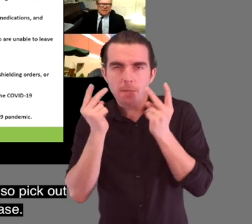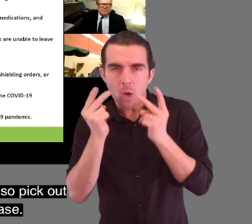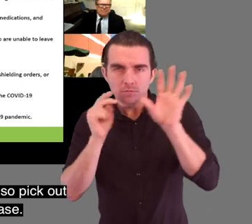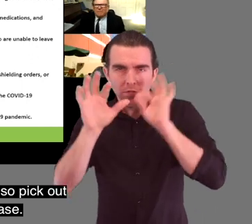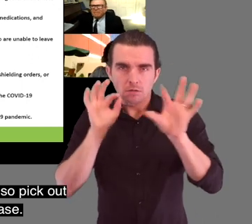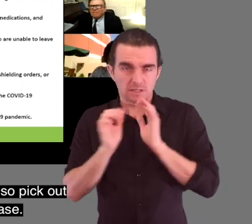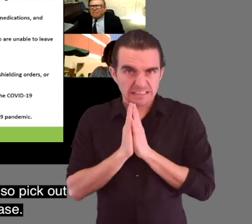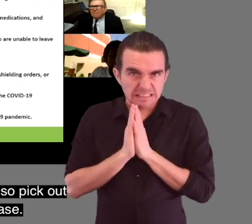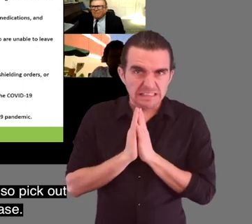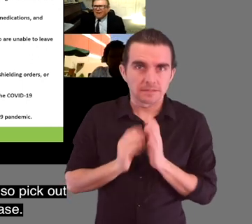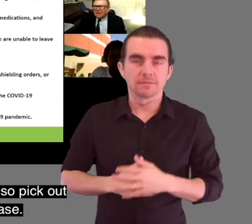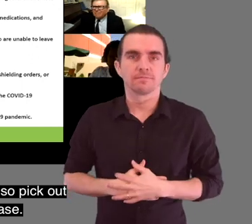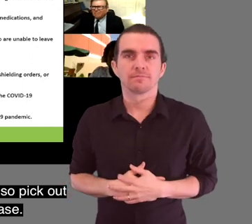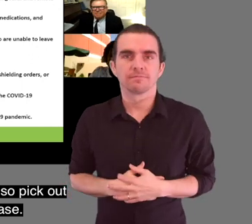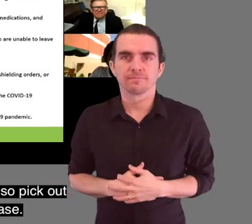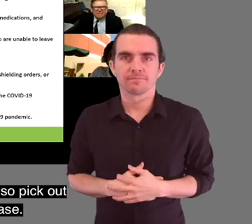please.